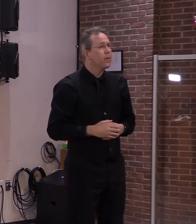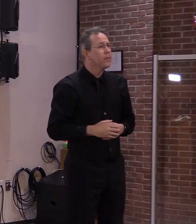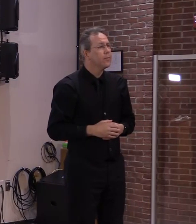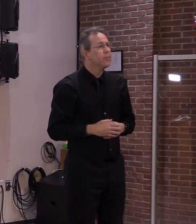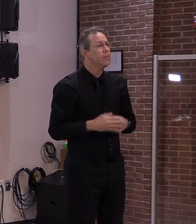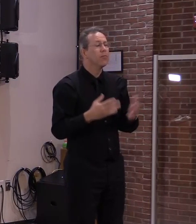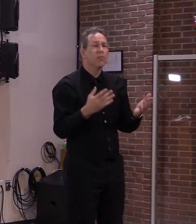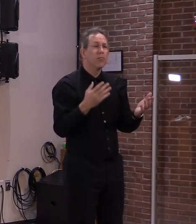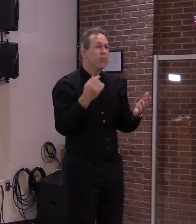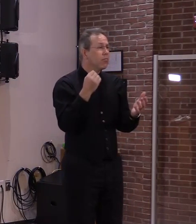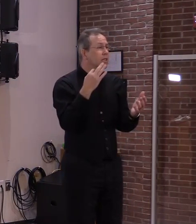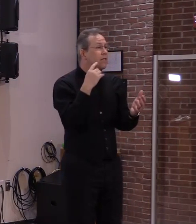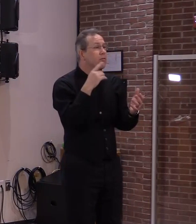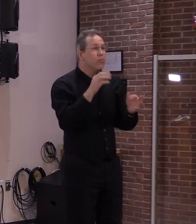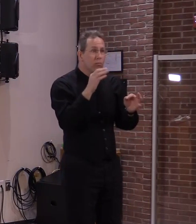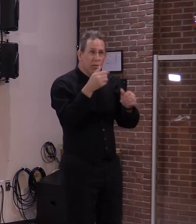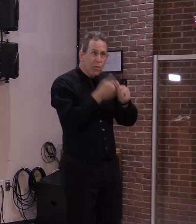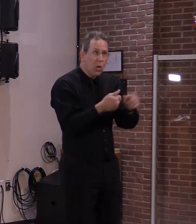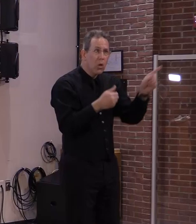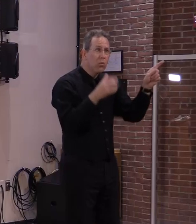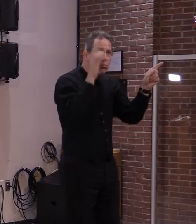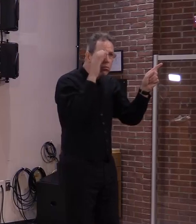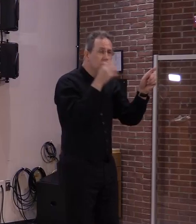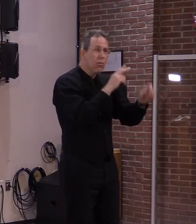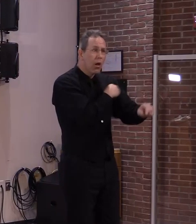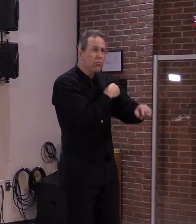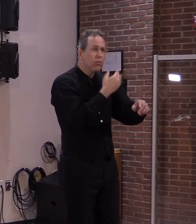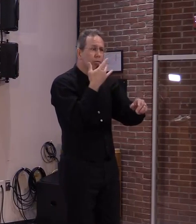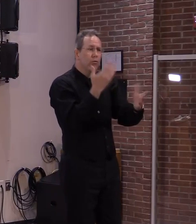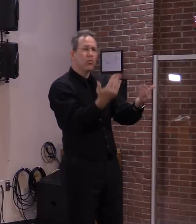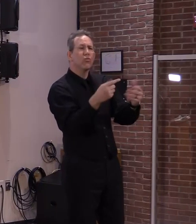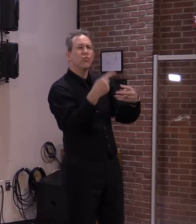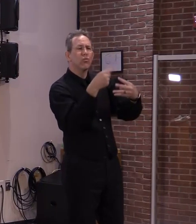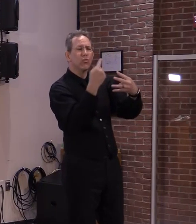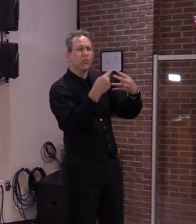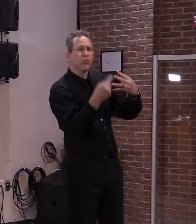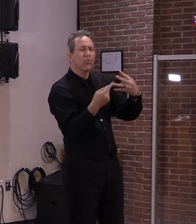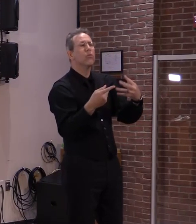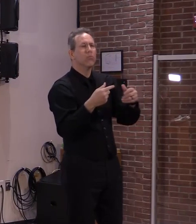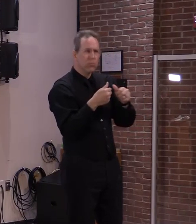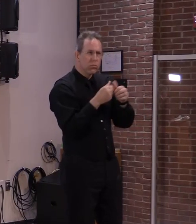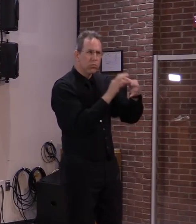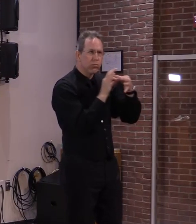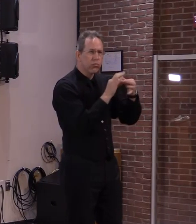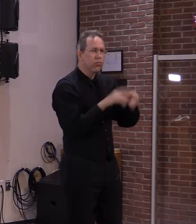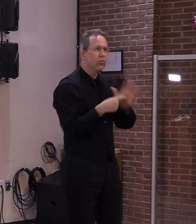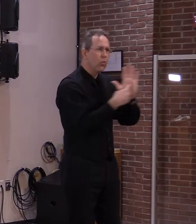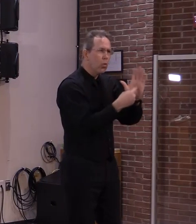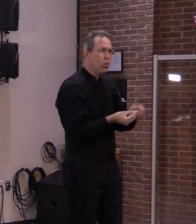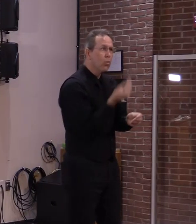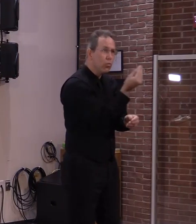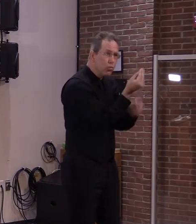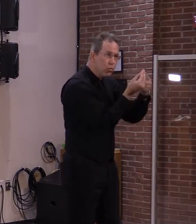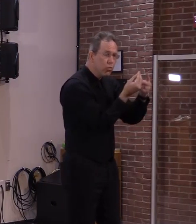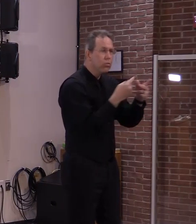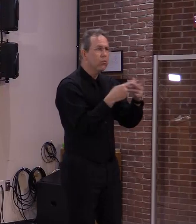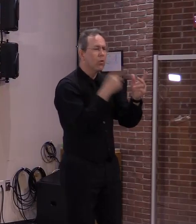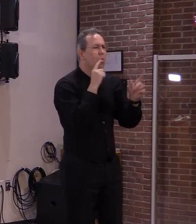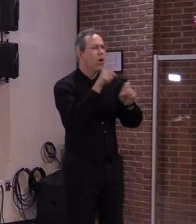and regulations. Hospitals must continue to apply all safety protocols for visitors and patients, including